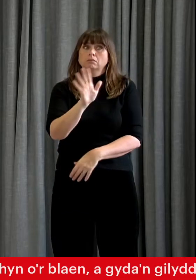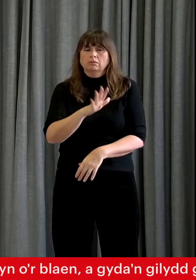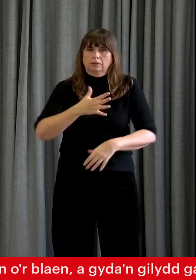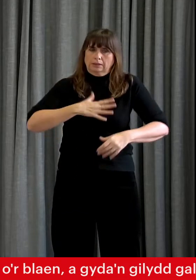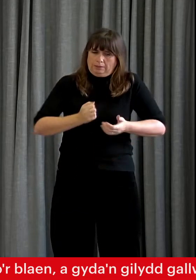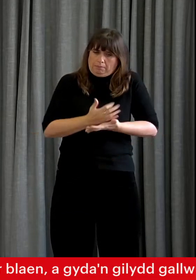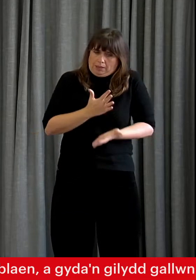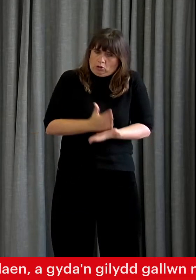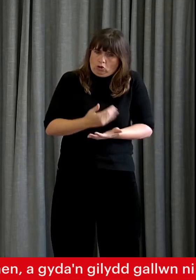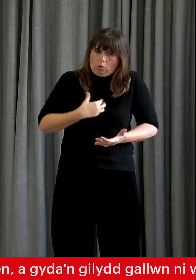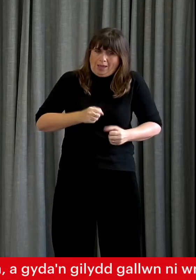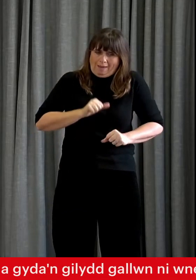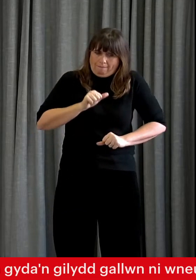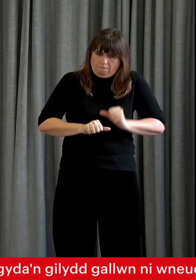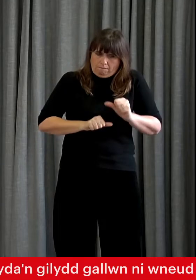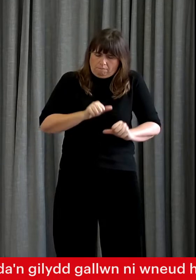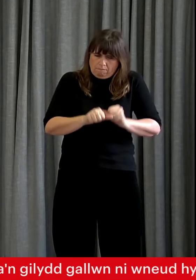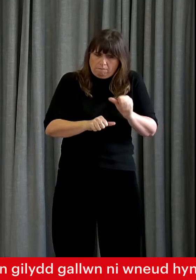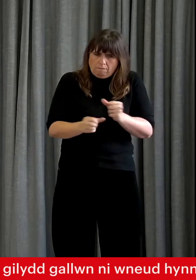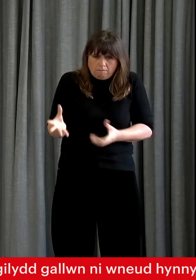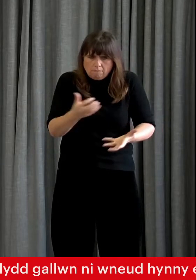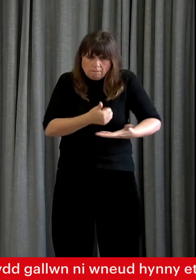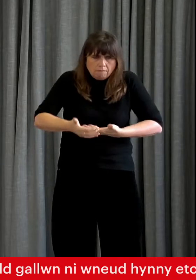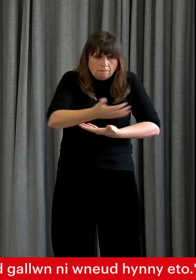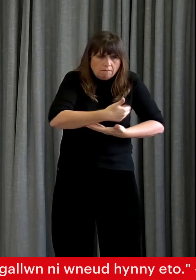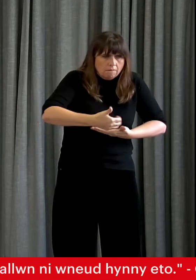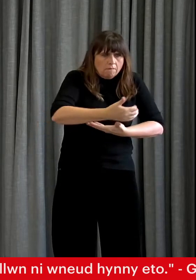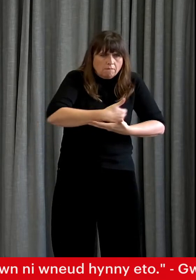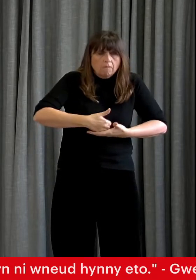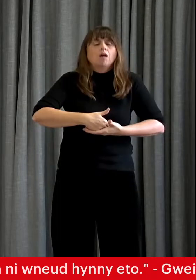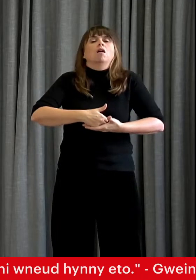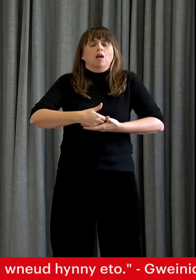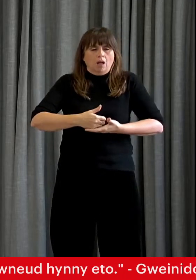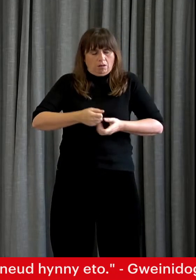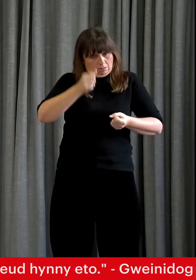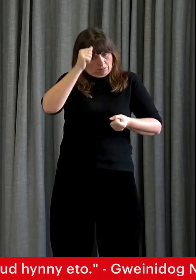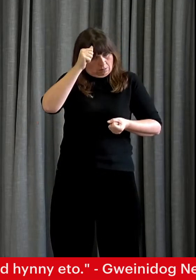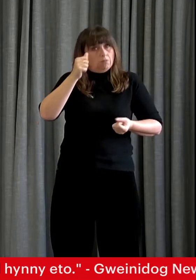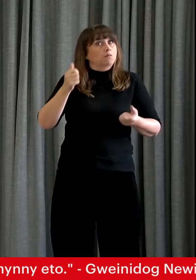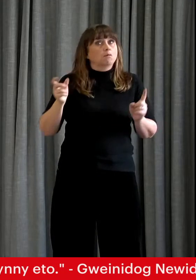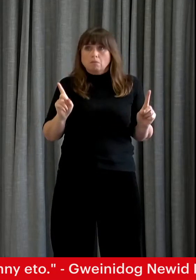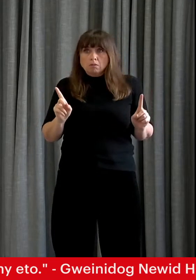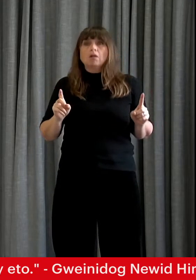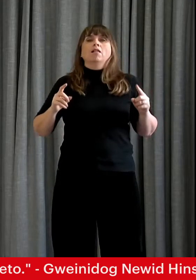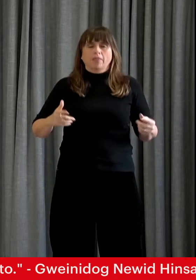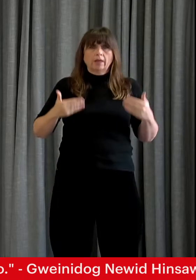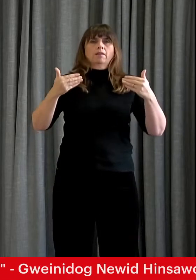events is such that we get the best information to Senedd members so that they can take the appropriate action.